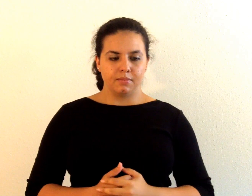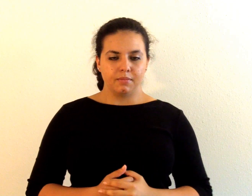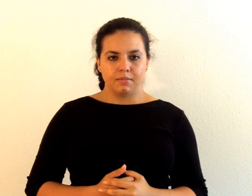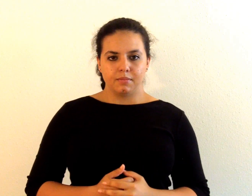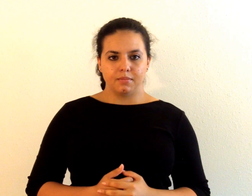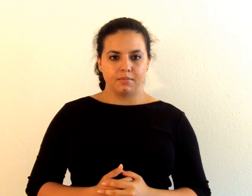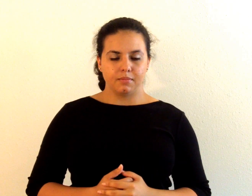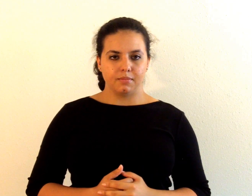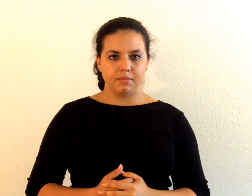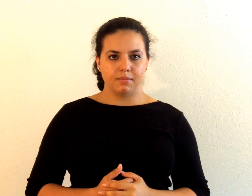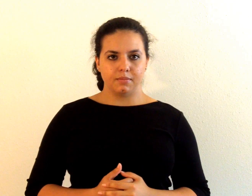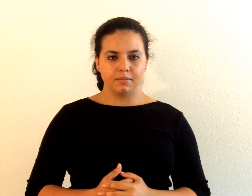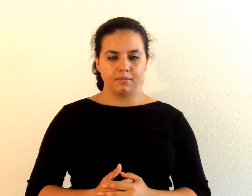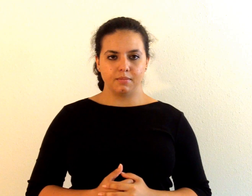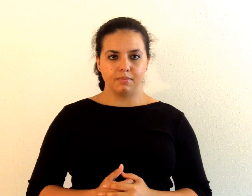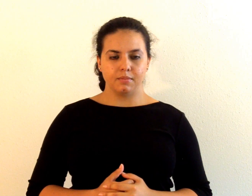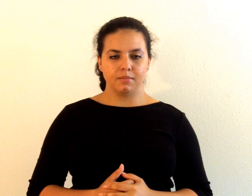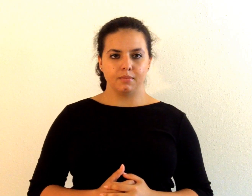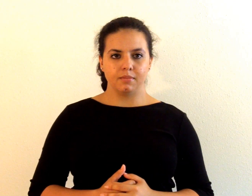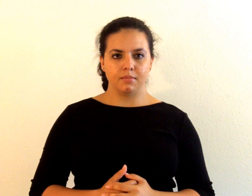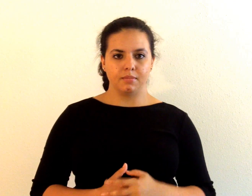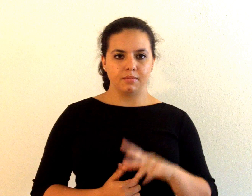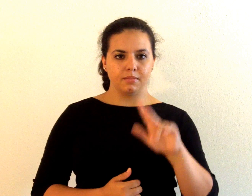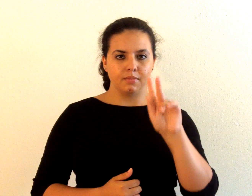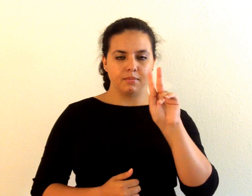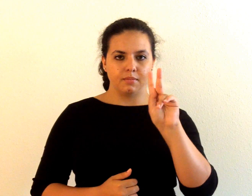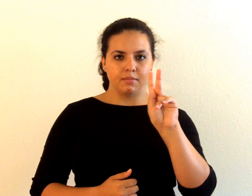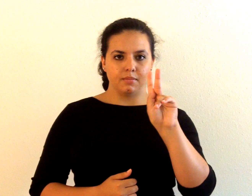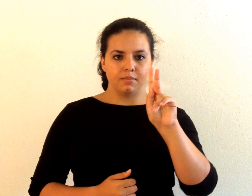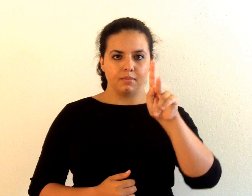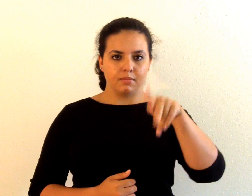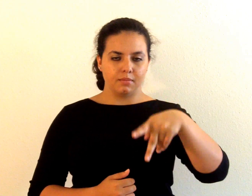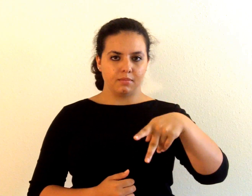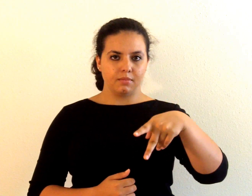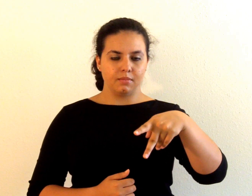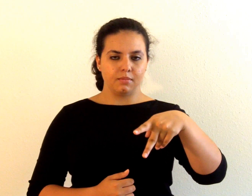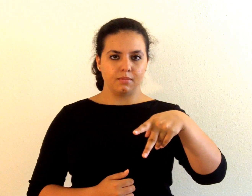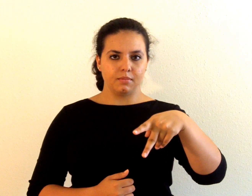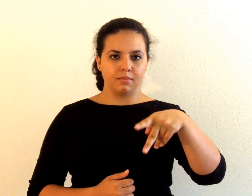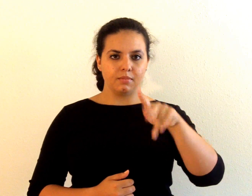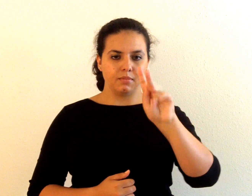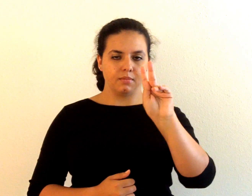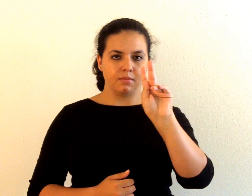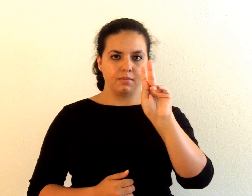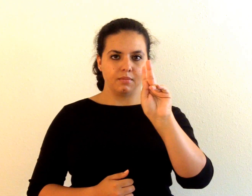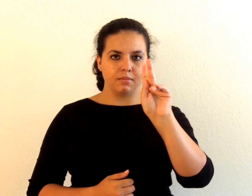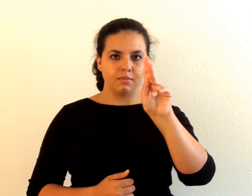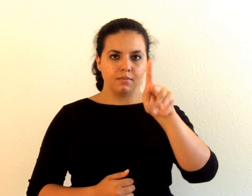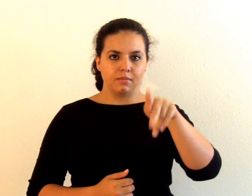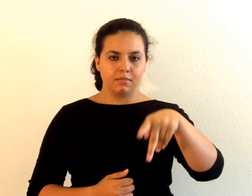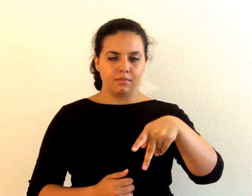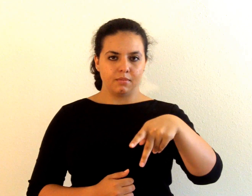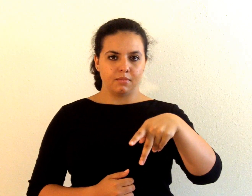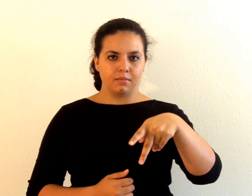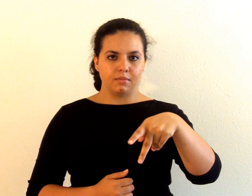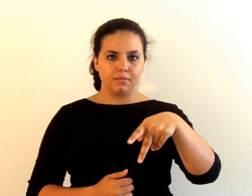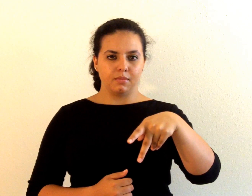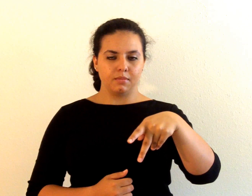need to know that one. We've already discussed P. It's just like your K, but it's down. So your palm orientation, one of your 5 parameters, is down.